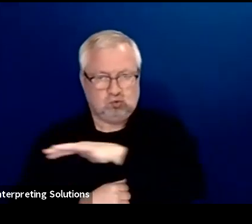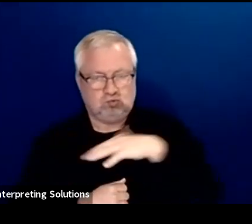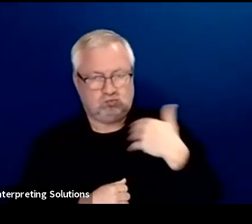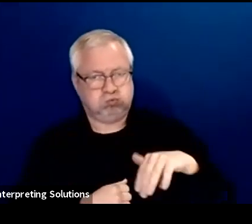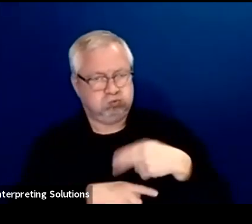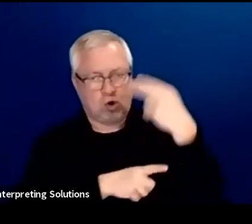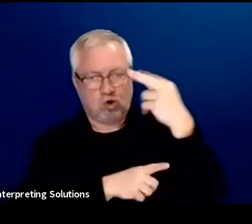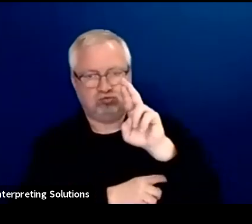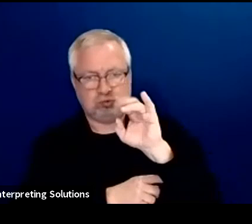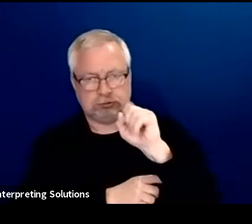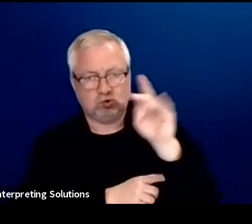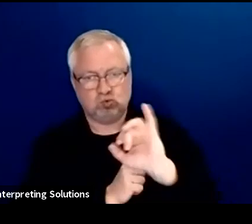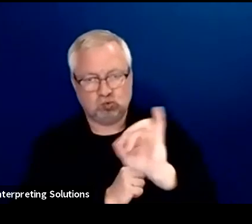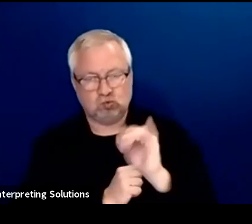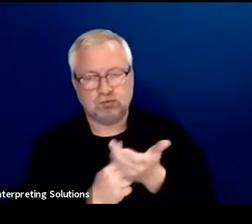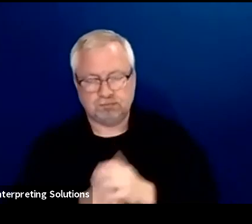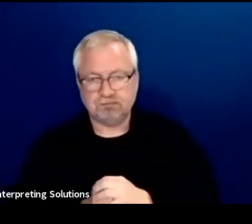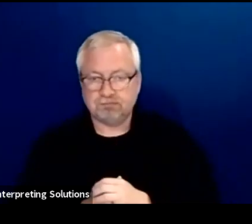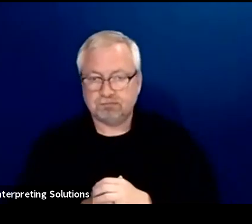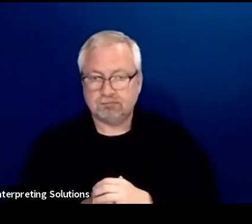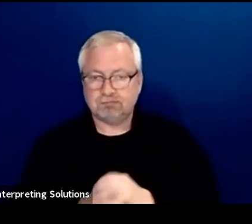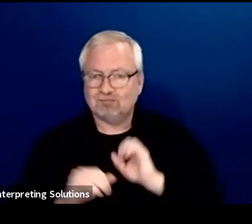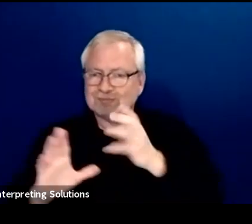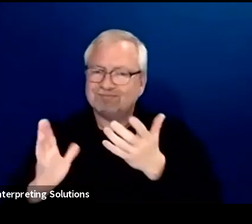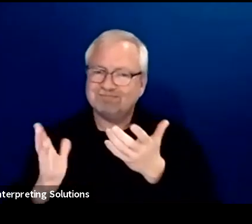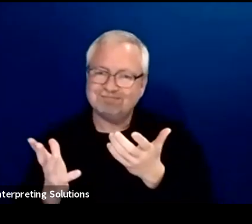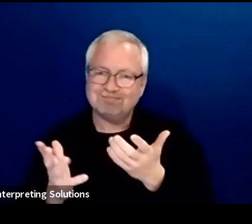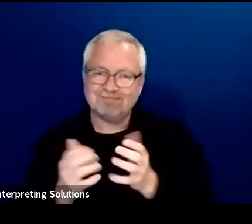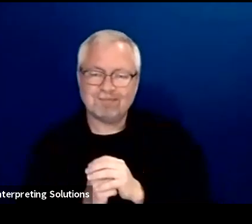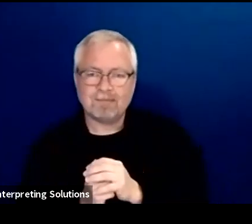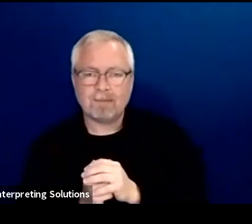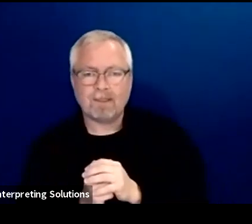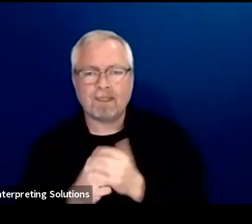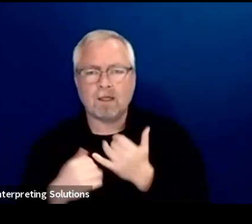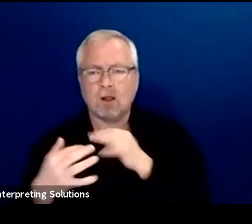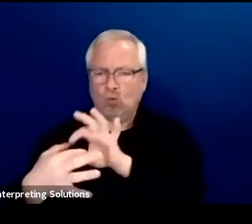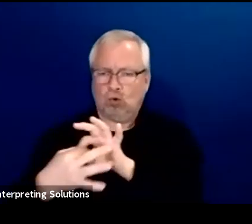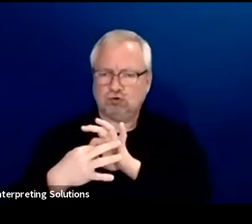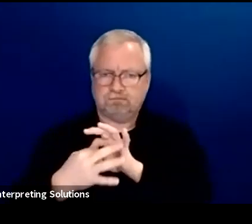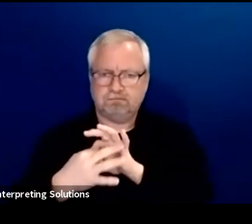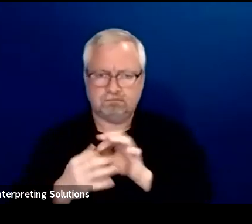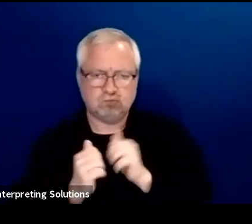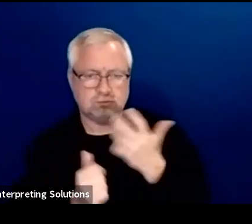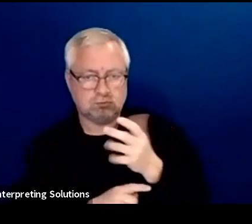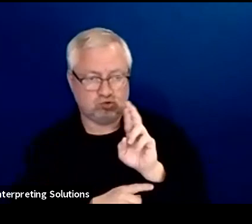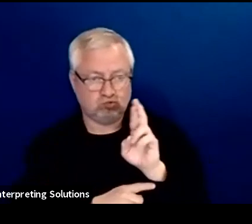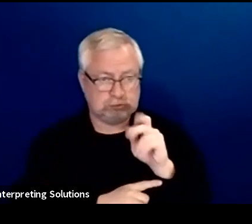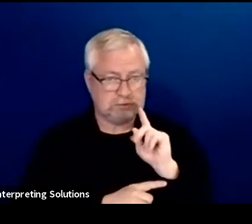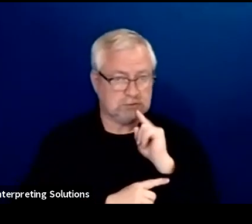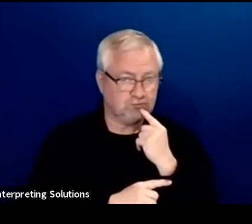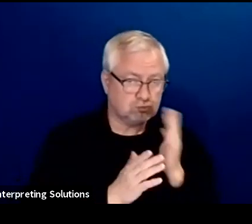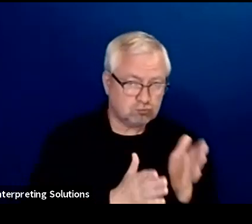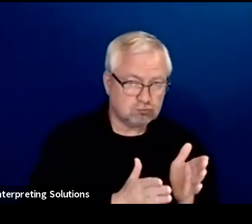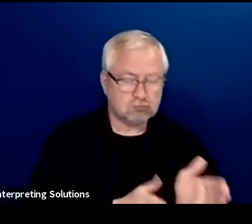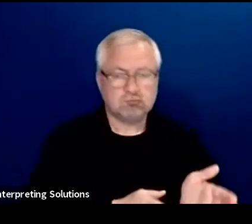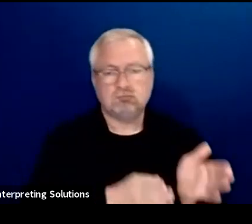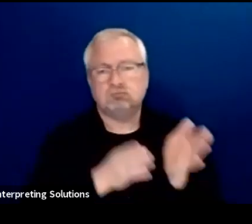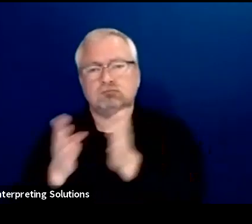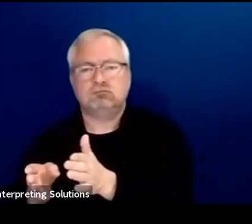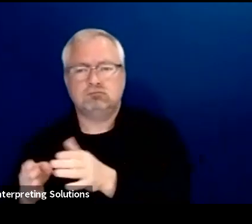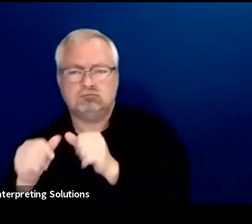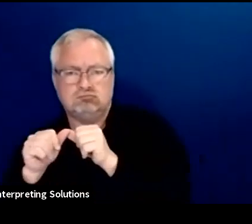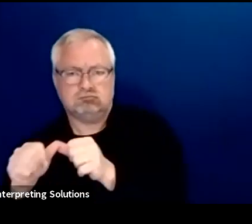just the relationship between risks of more severe disease and chronic underlying health conditions, just the fact that we know